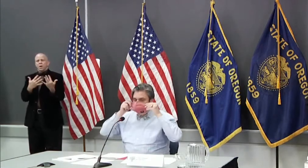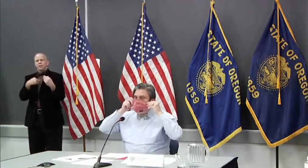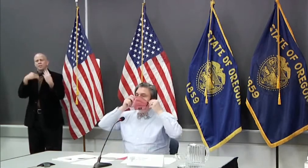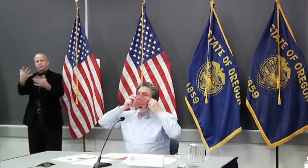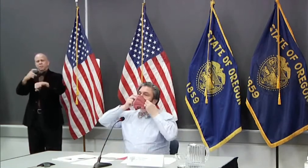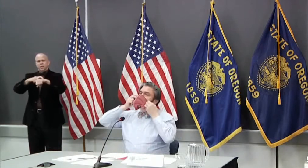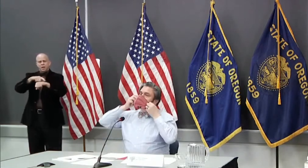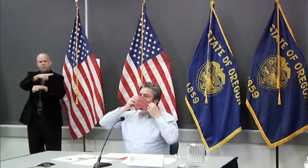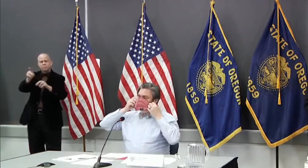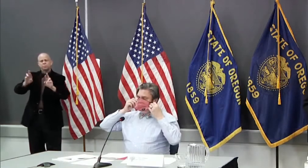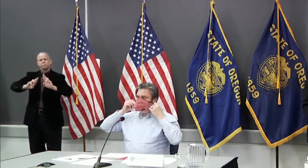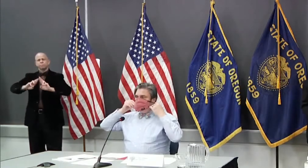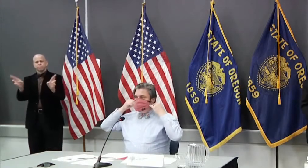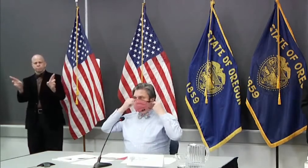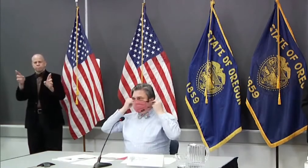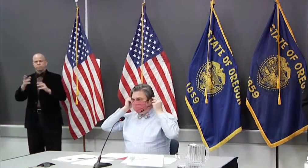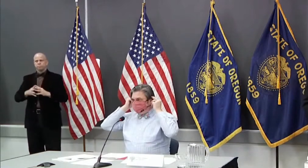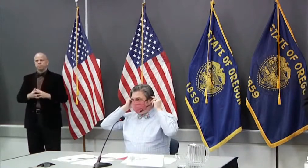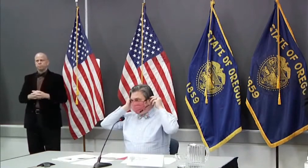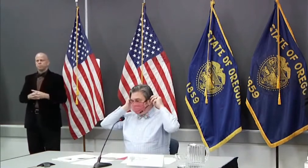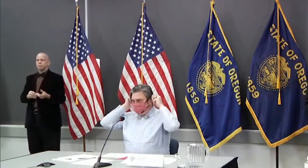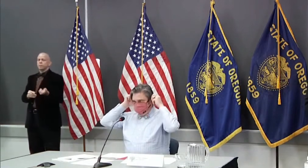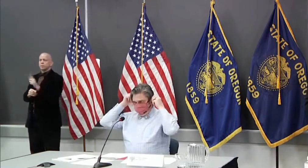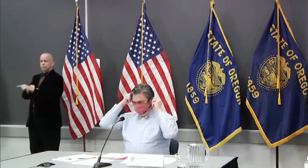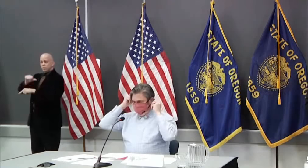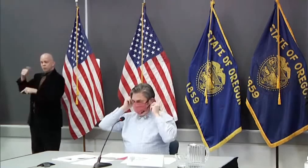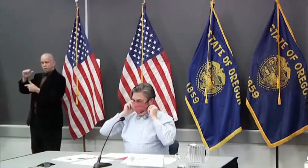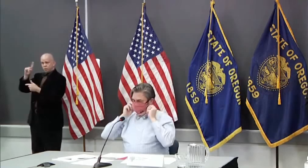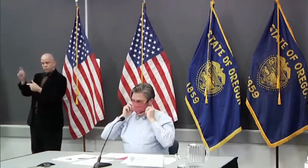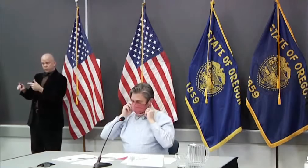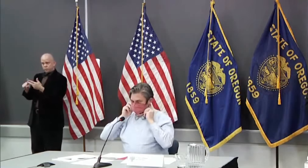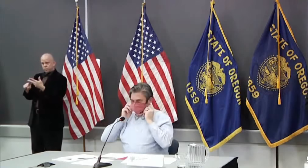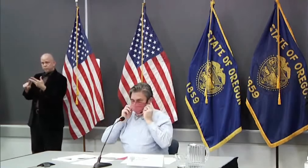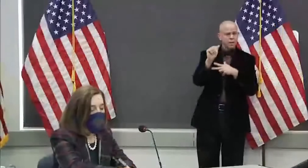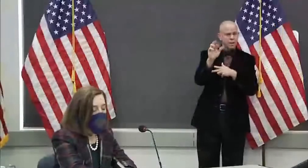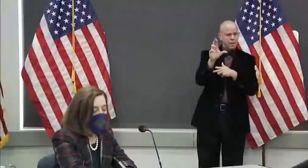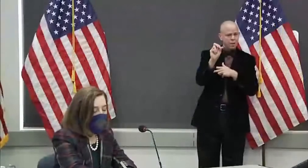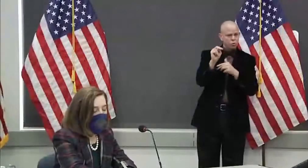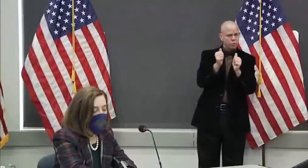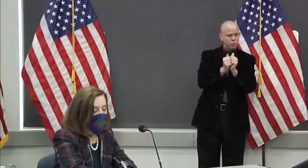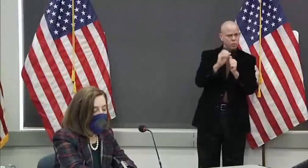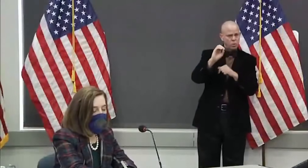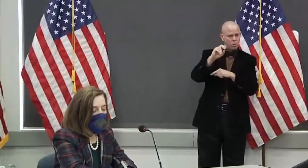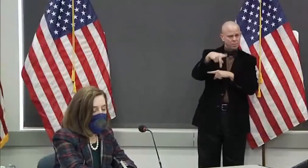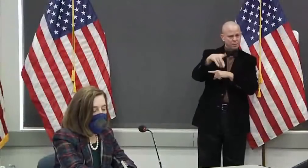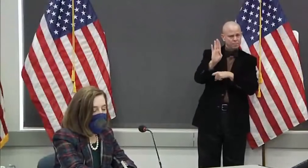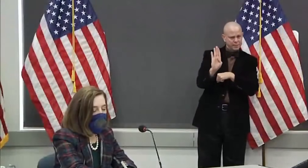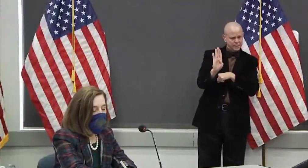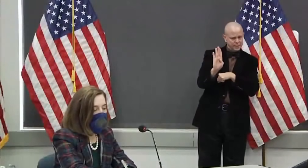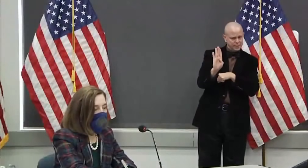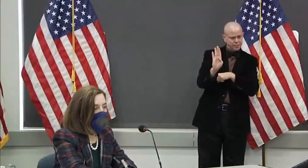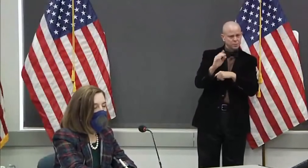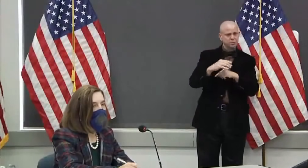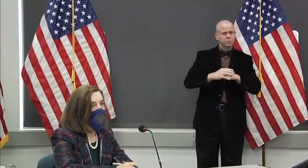Thanks, Lisa. We're going to go next to Aaron Ross with OPB. Go ahead, Aaron.